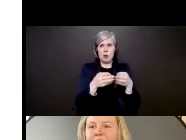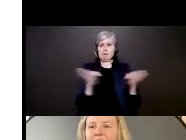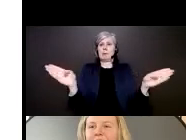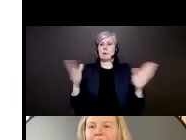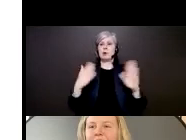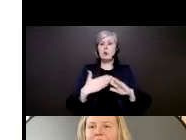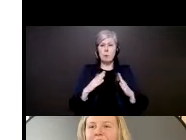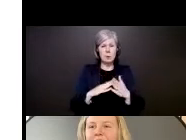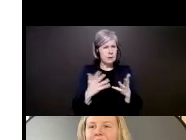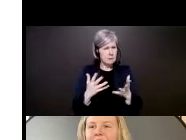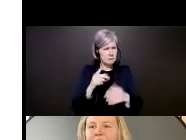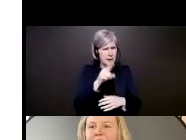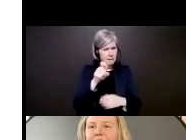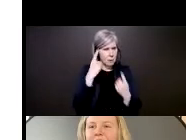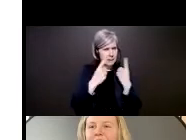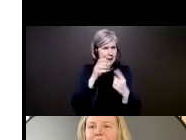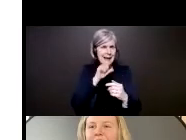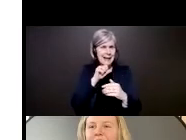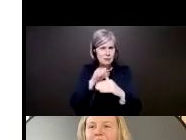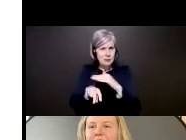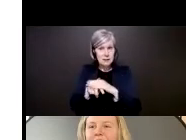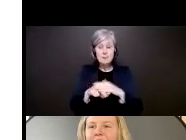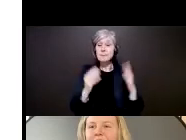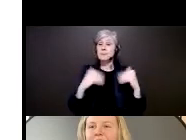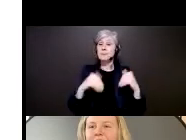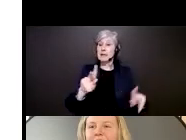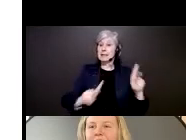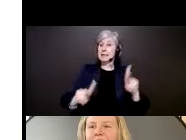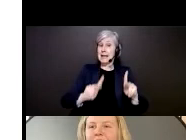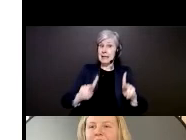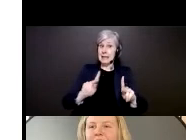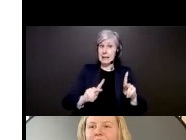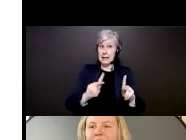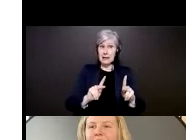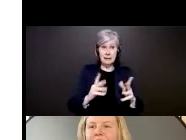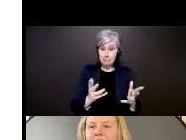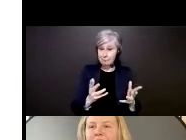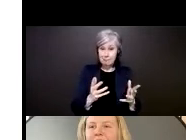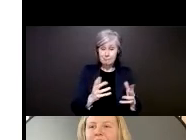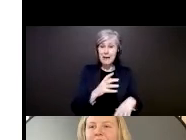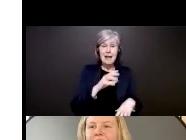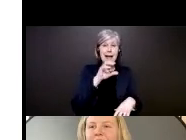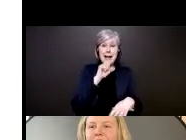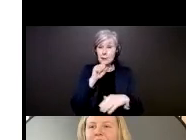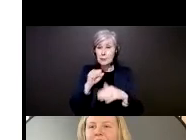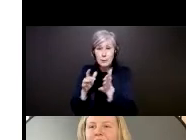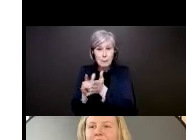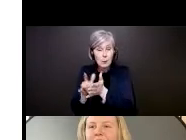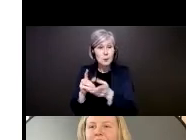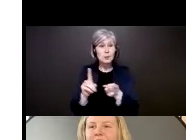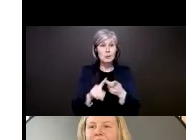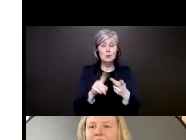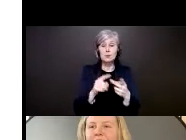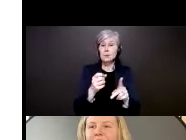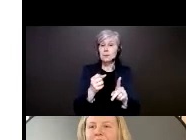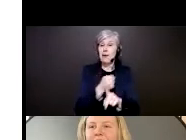Society. These are not competing issues like elder abuse, violence against women, child abuse across the lifespan. These